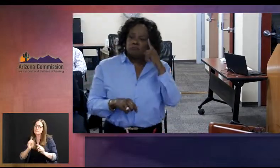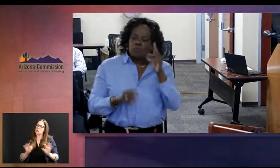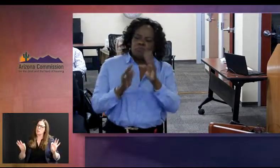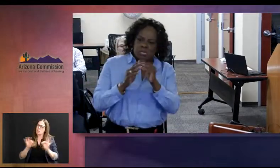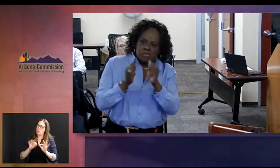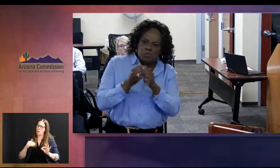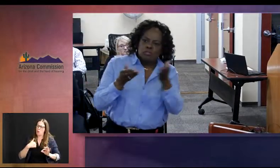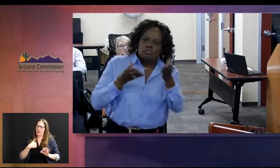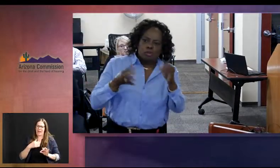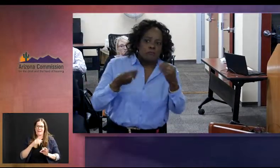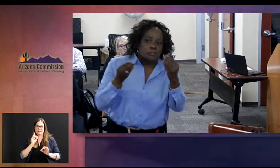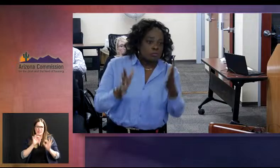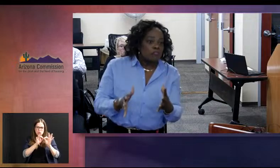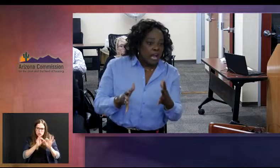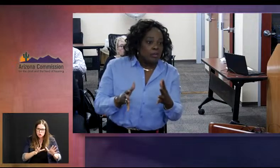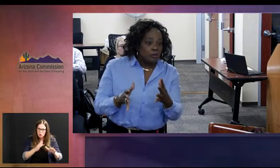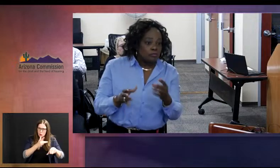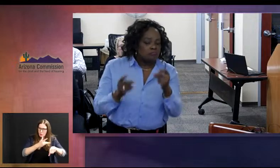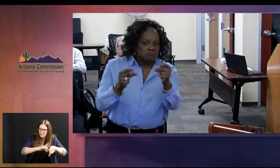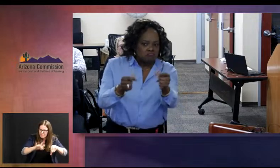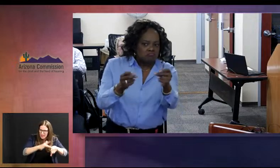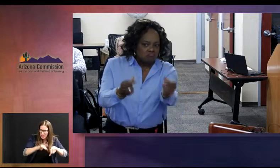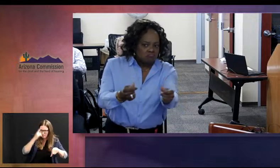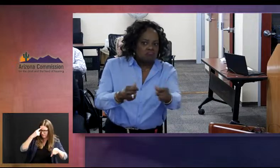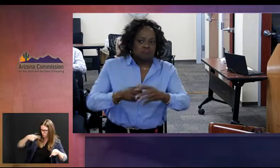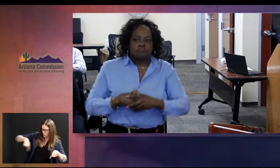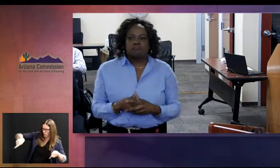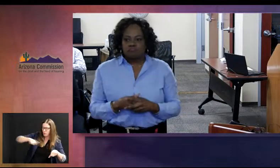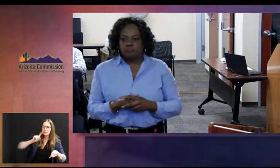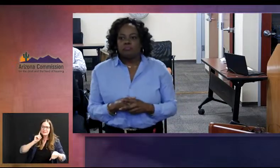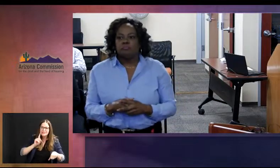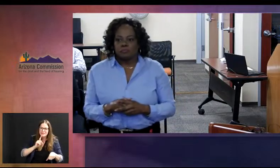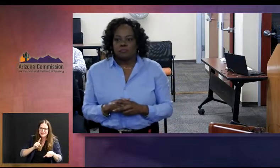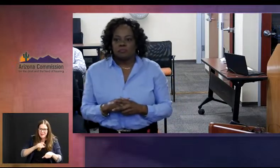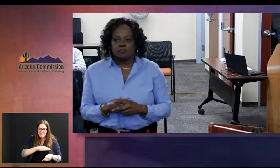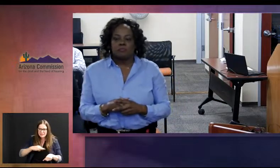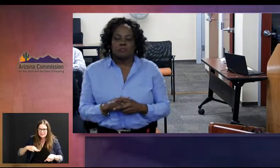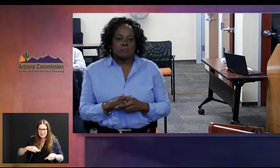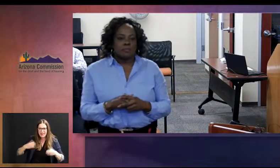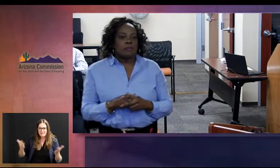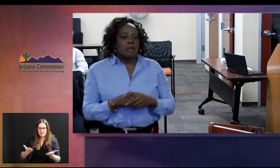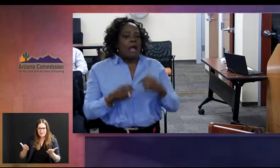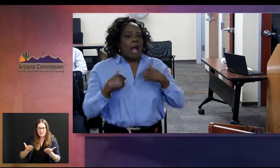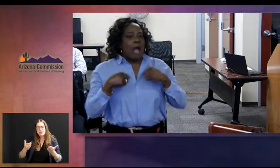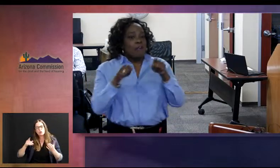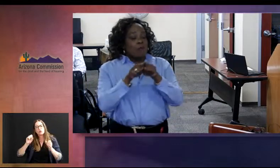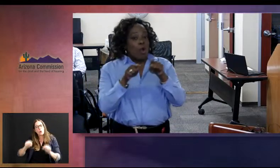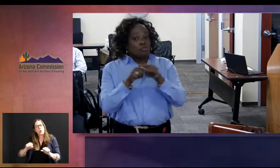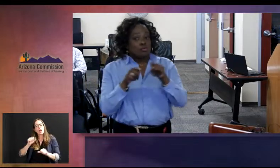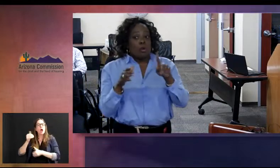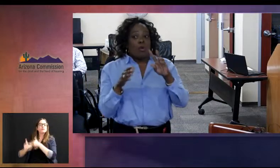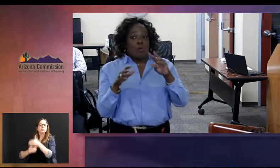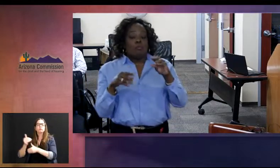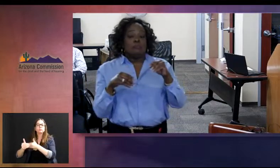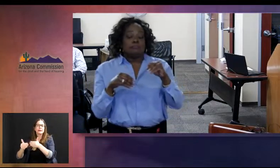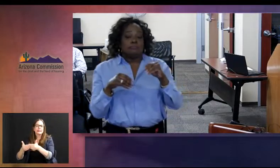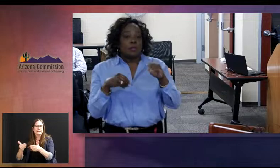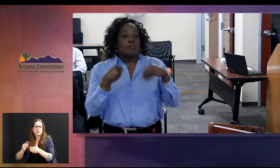deaf staff, and for when meeting with service providers on the go.